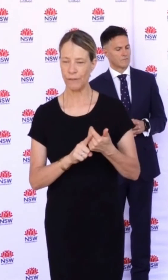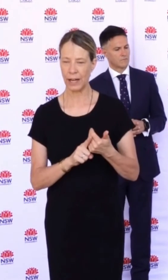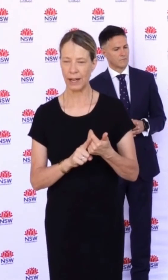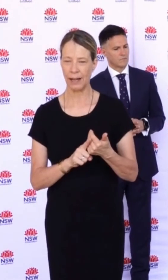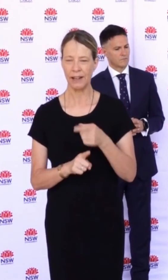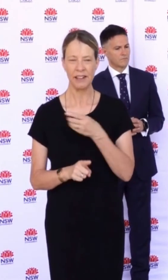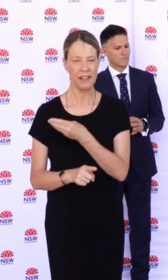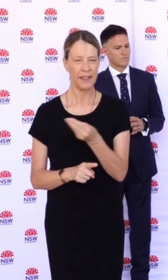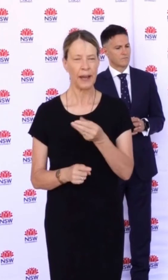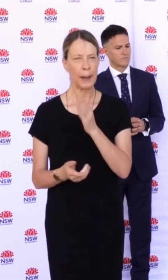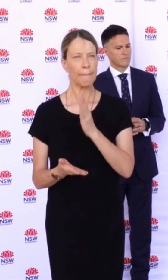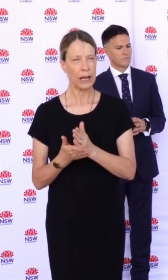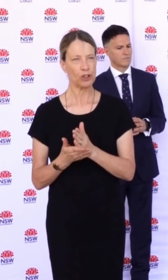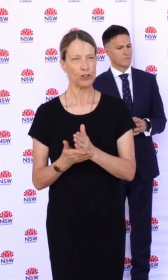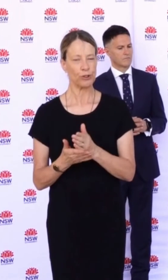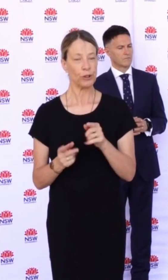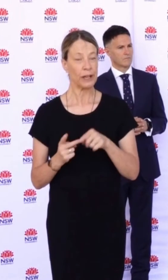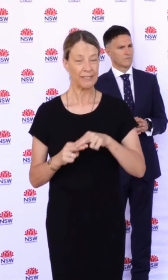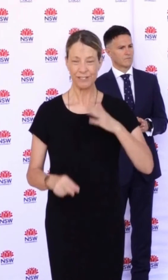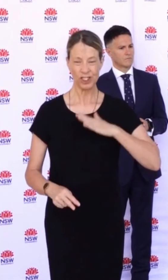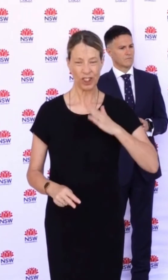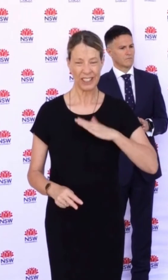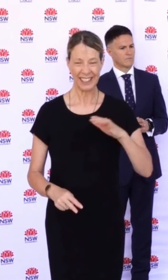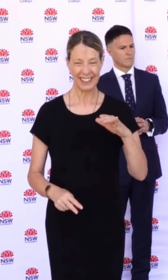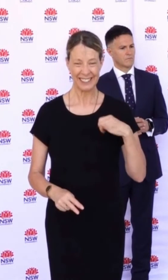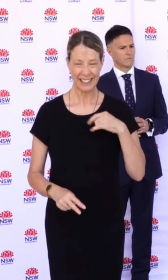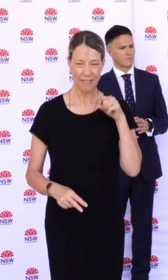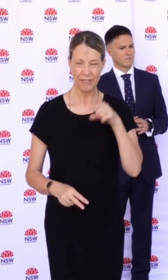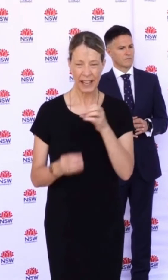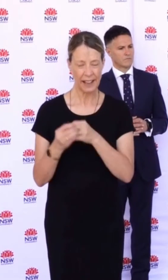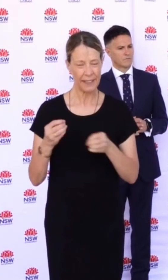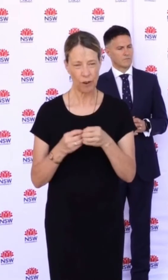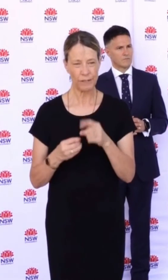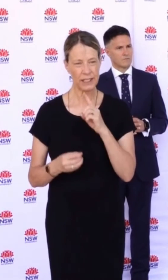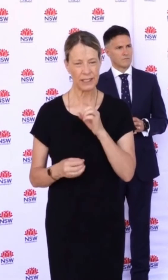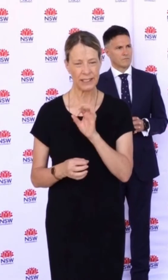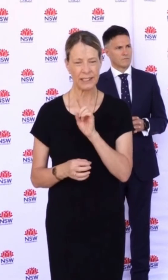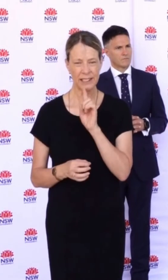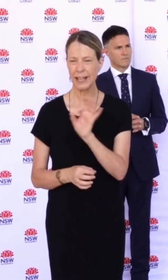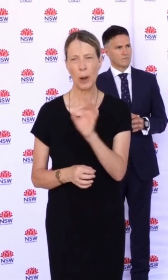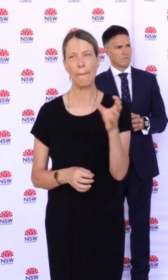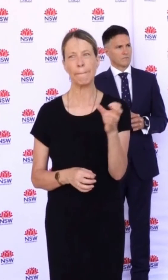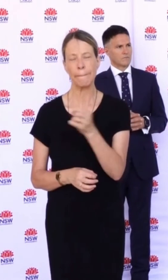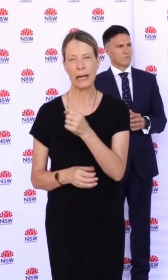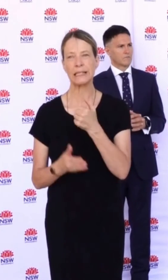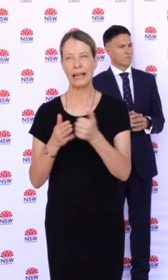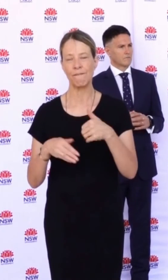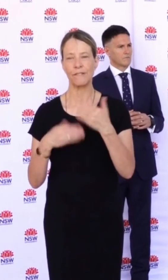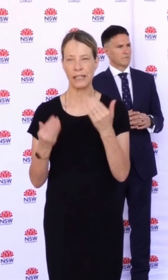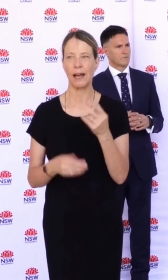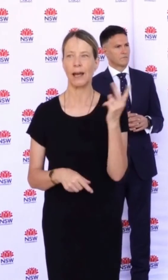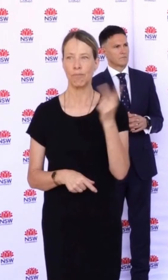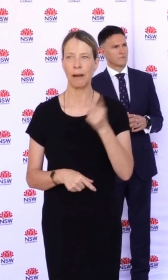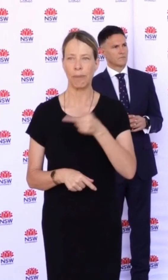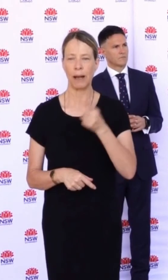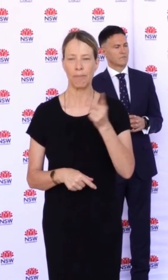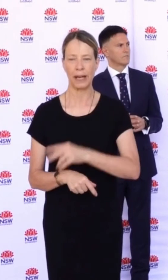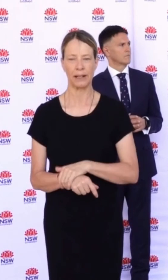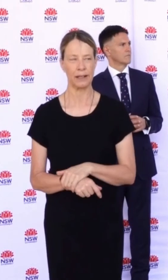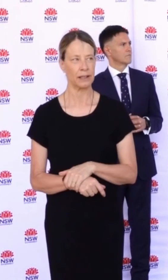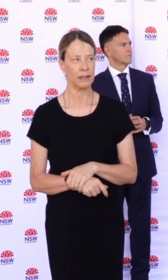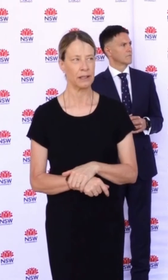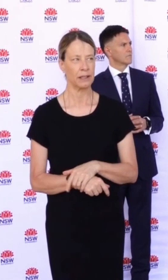government sees no reason to be directing a business or employees as to how they should deal with their lives